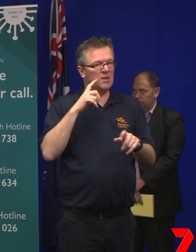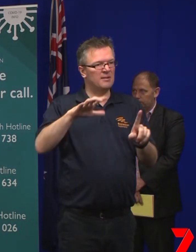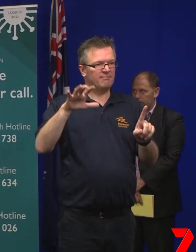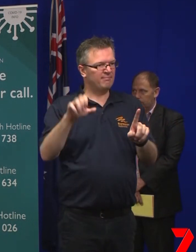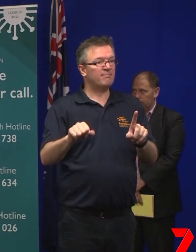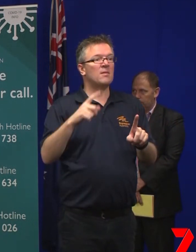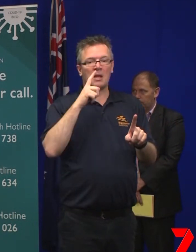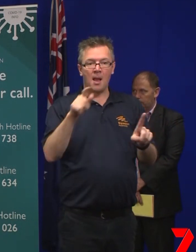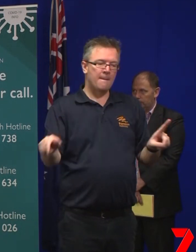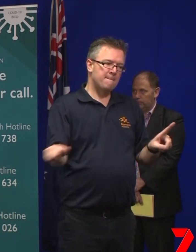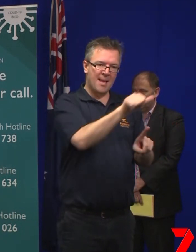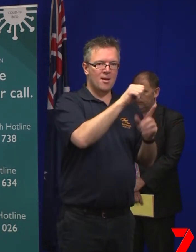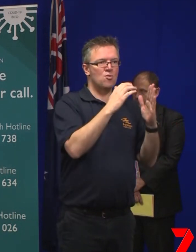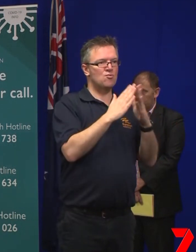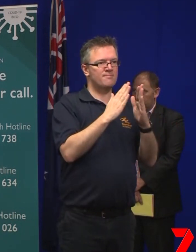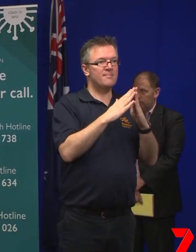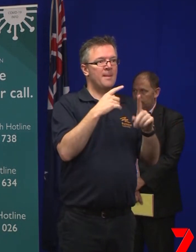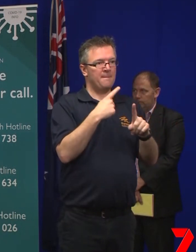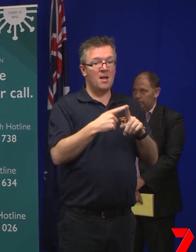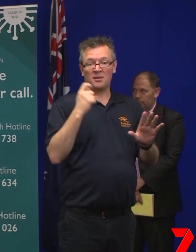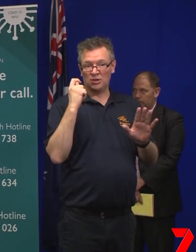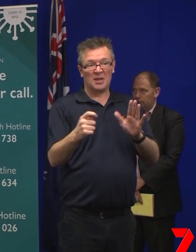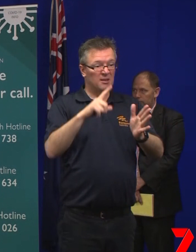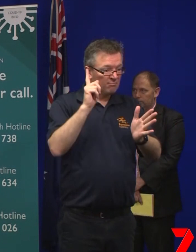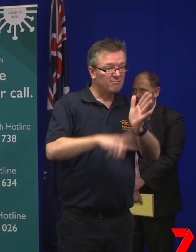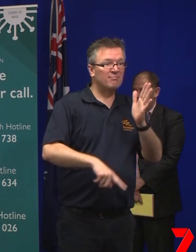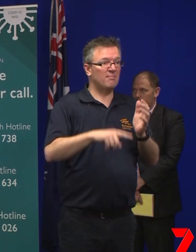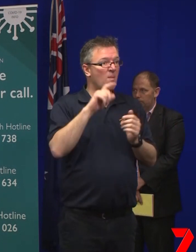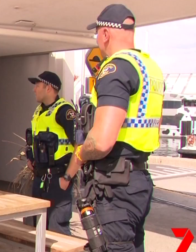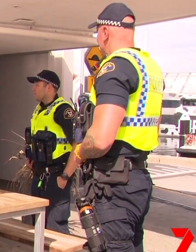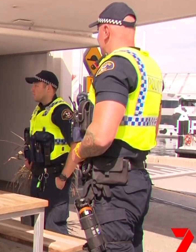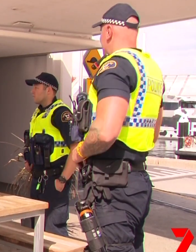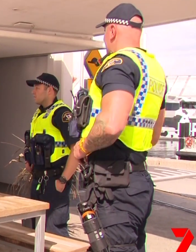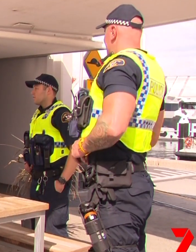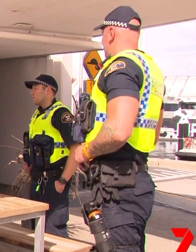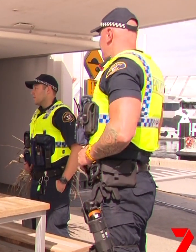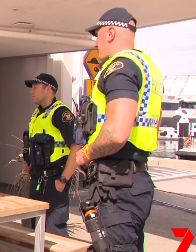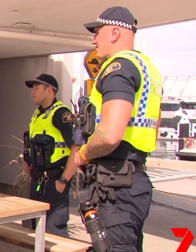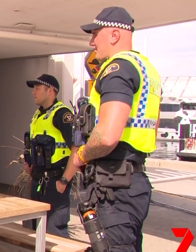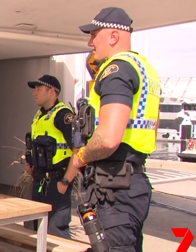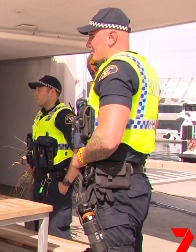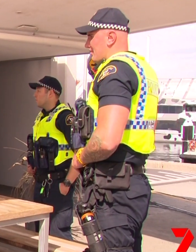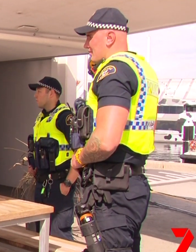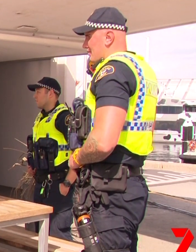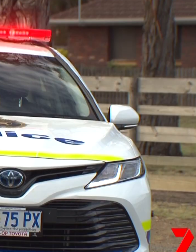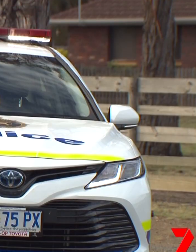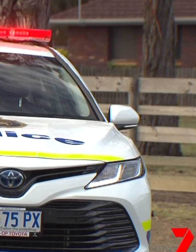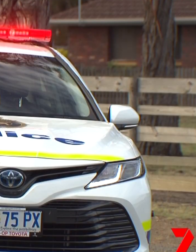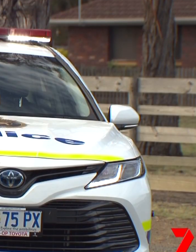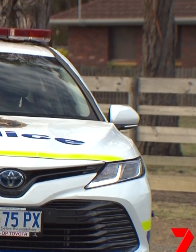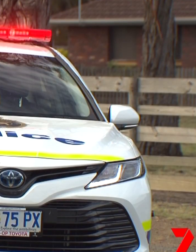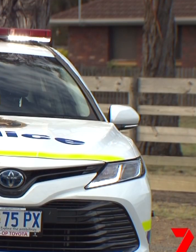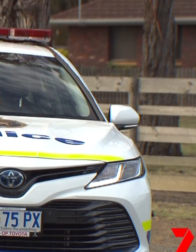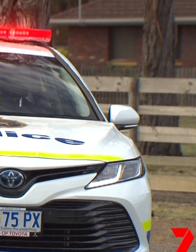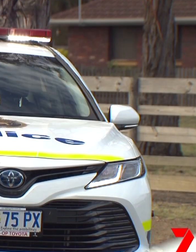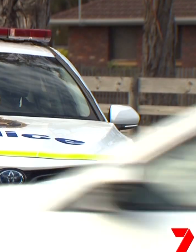then expect to be charged and you could be facing nearly a $17,000 fine. Extra police on patrol in holiday